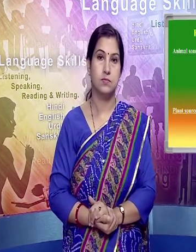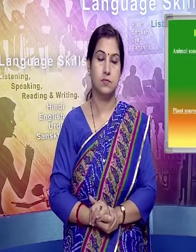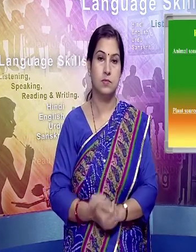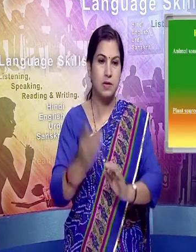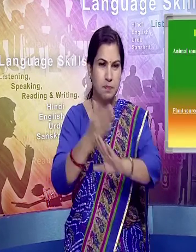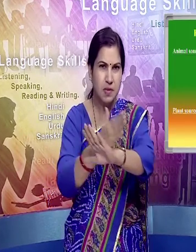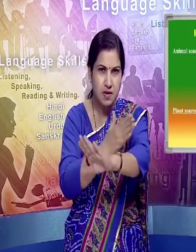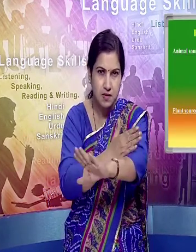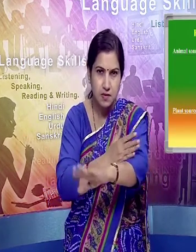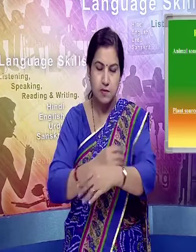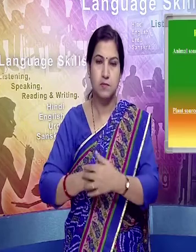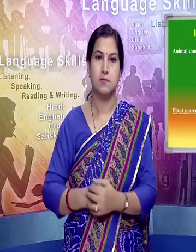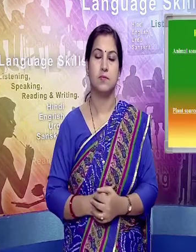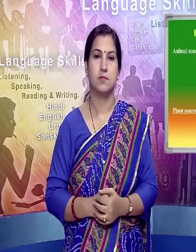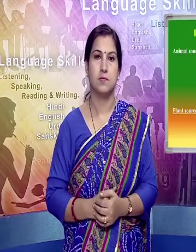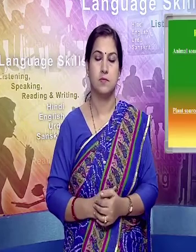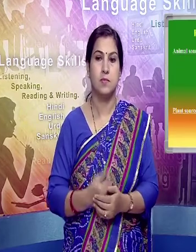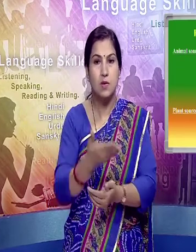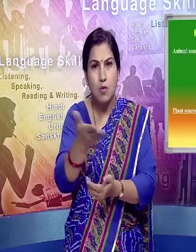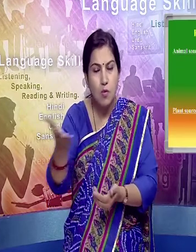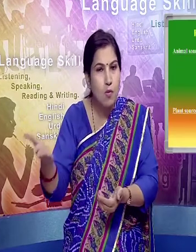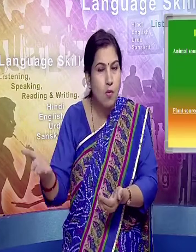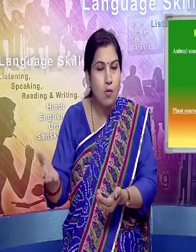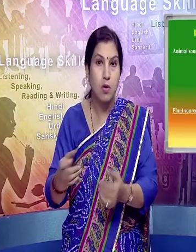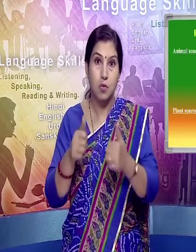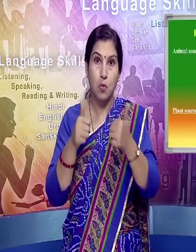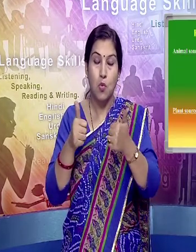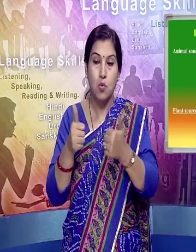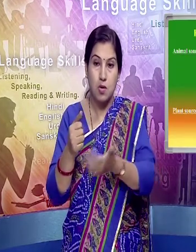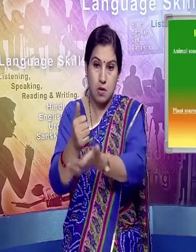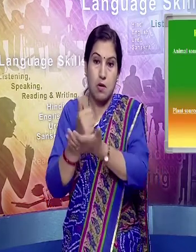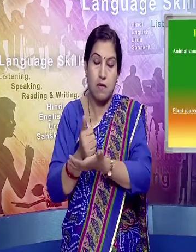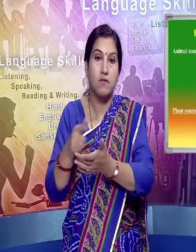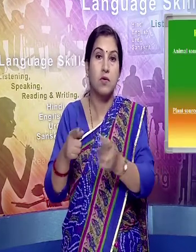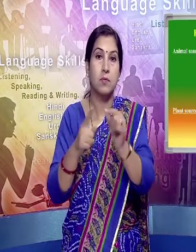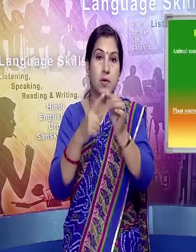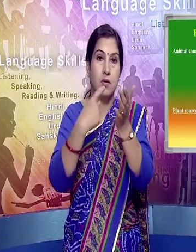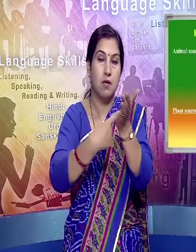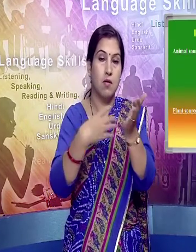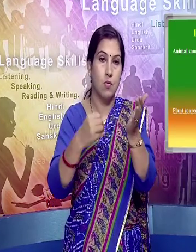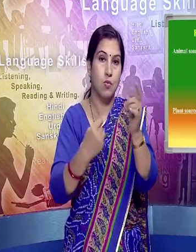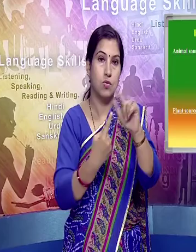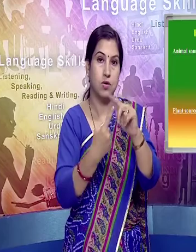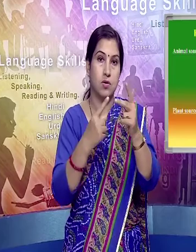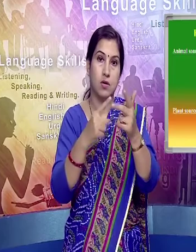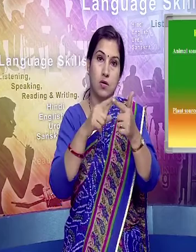meat, they are good source of protein. They are